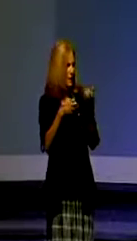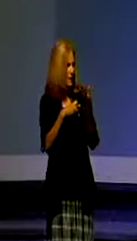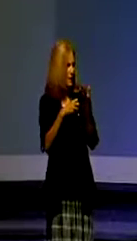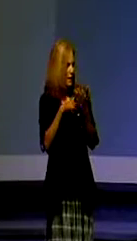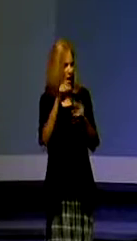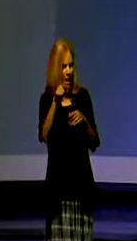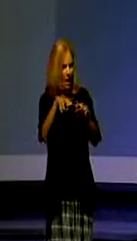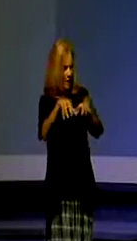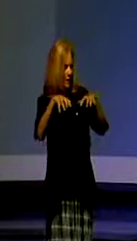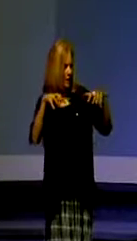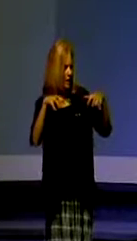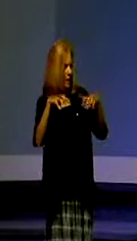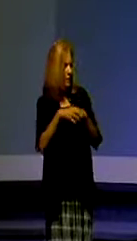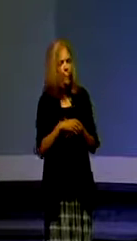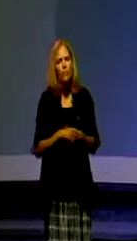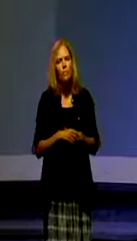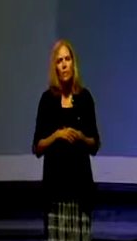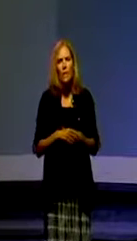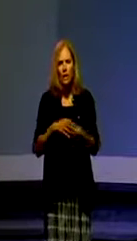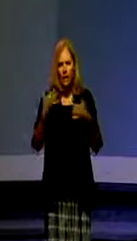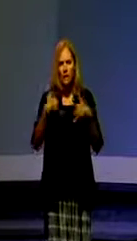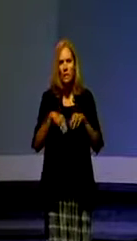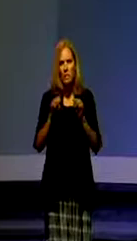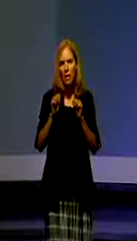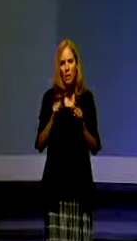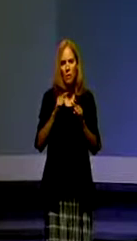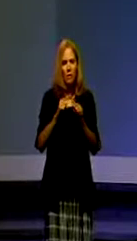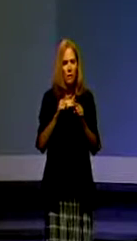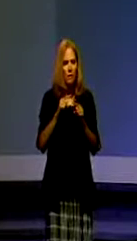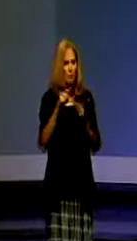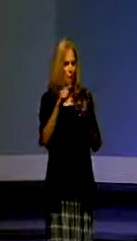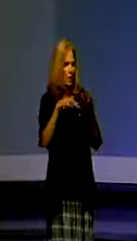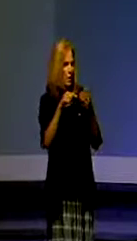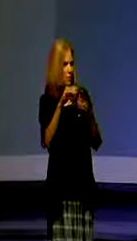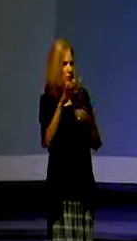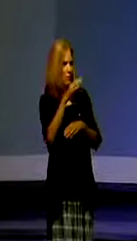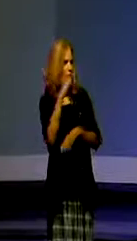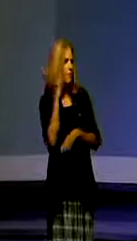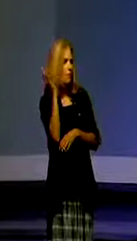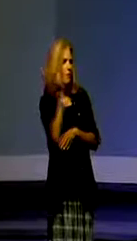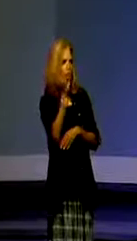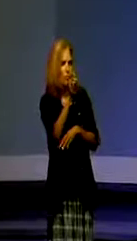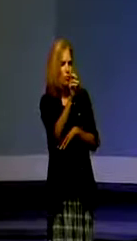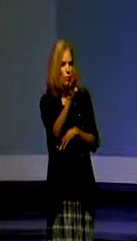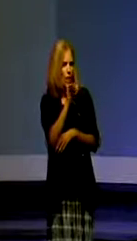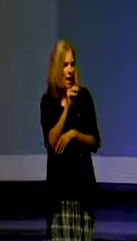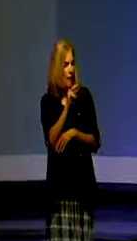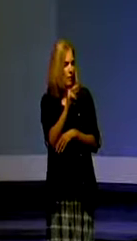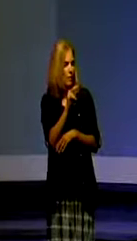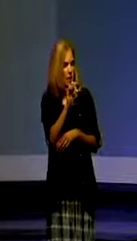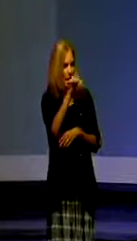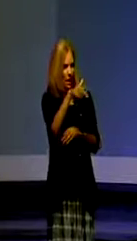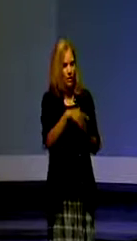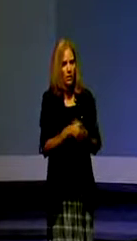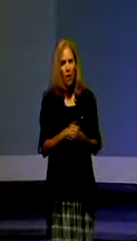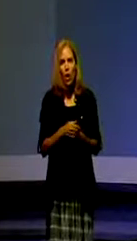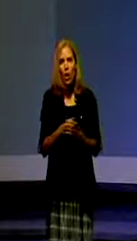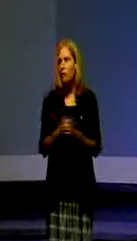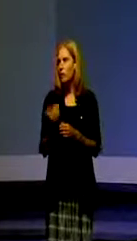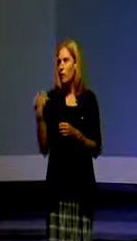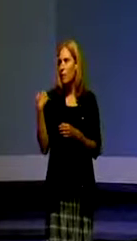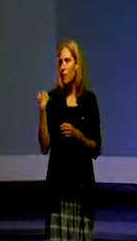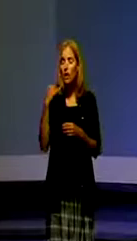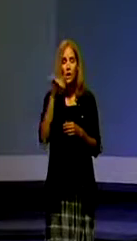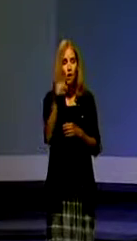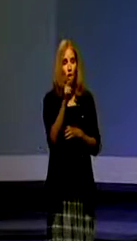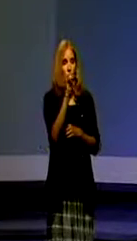stadium. And that's still a possibility. But catch Pastor Brian in the back later. Also coming up, just a reminder that starting